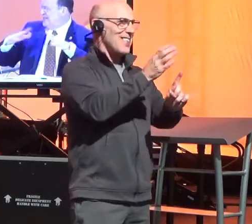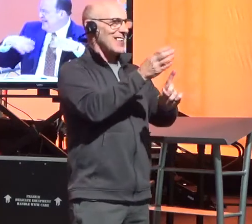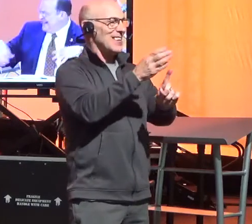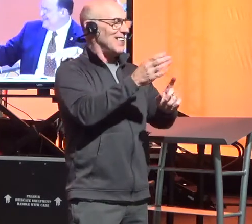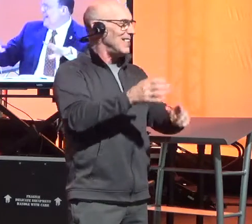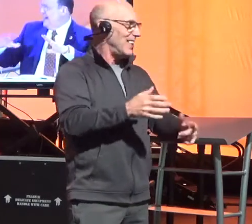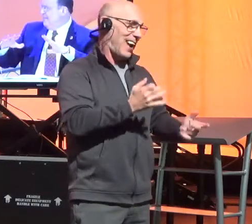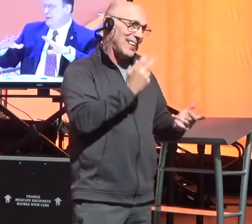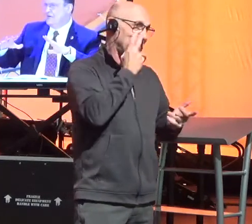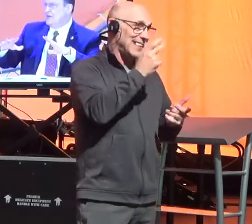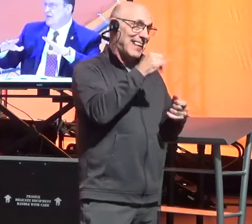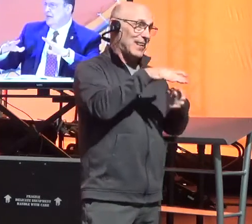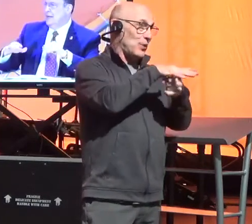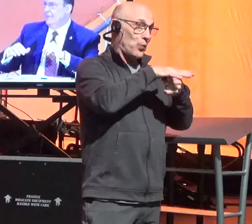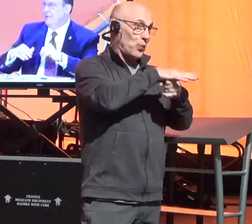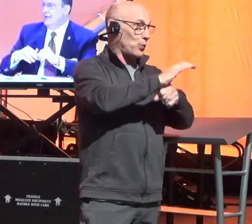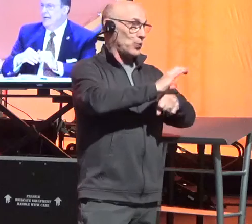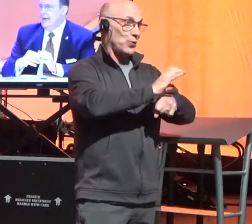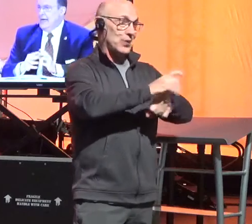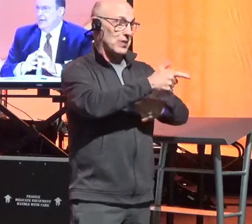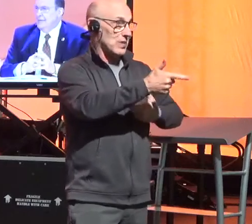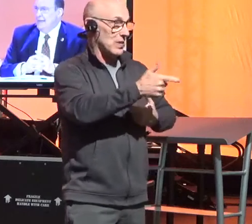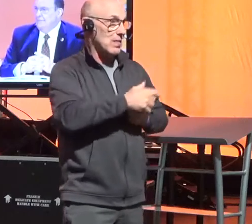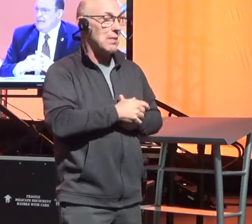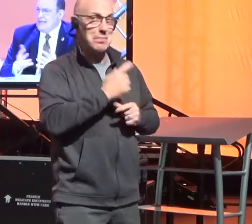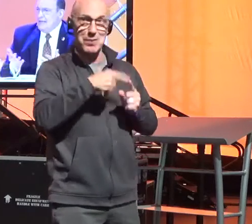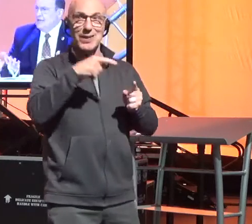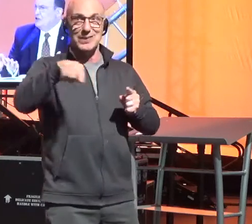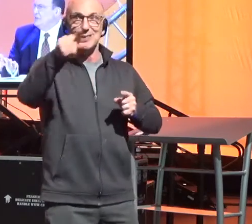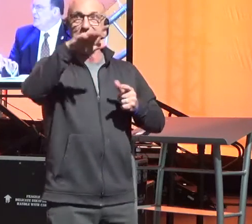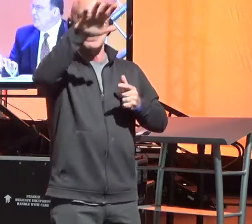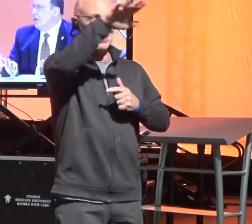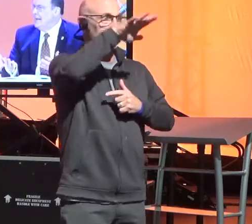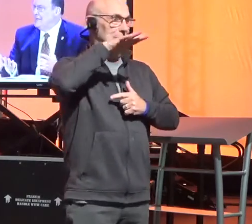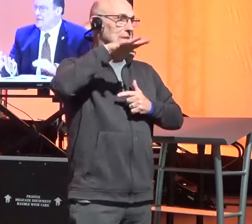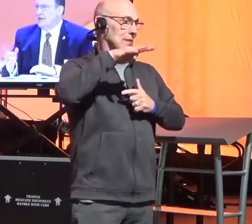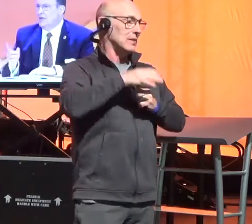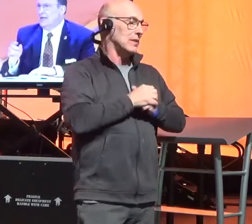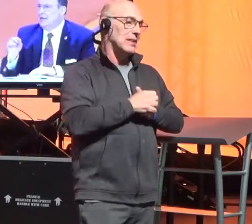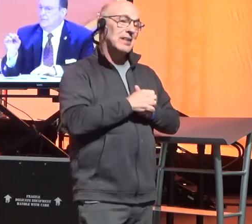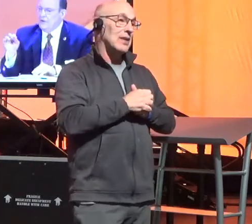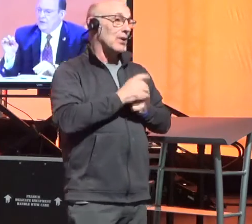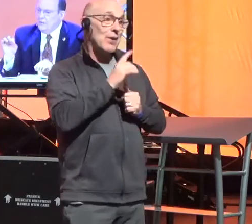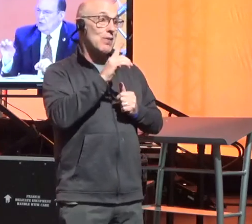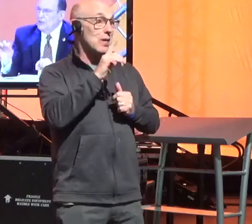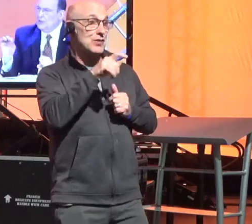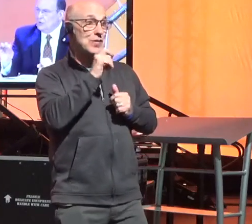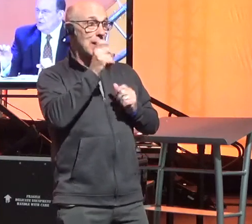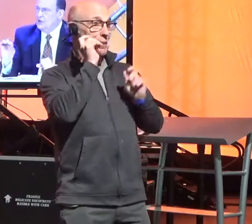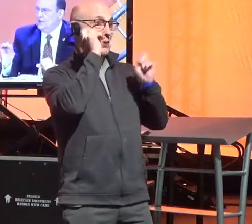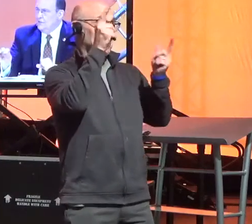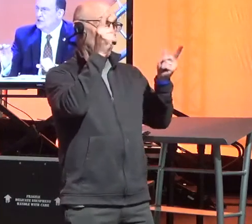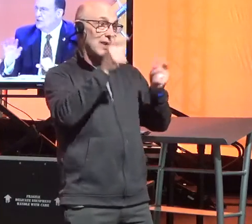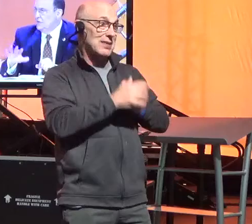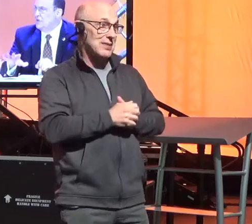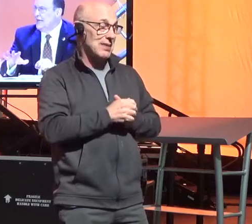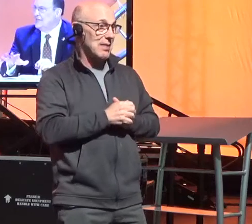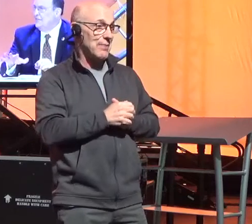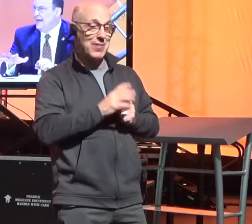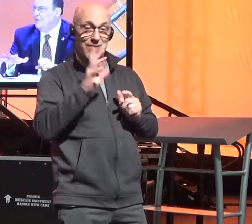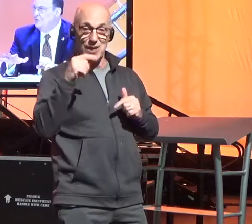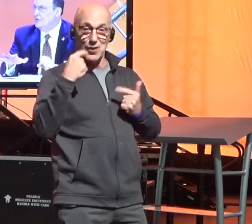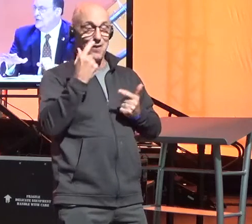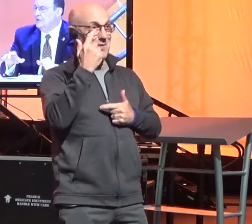just at the conference level. And that shouldn't surprise us. Look, if you look at Christian divisions over the